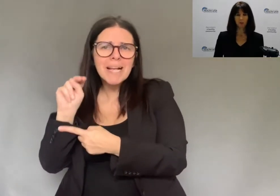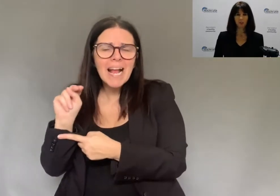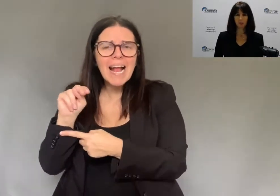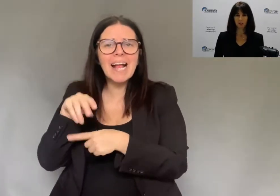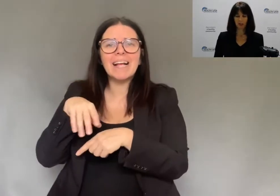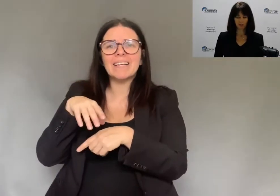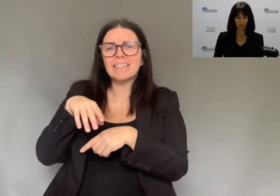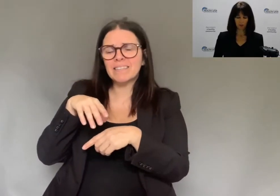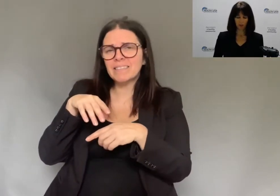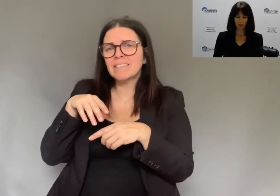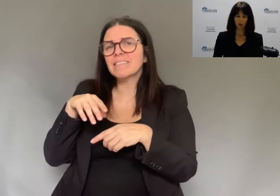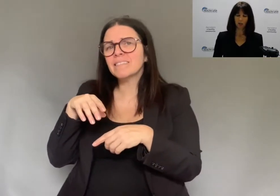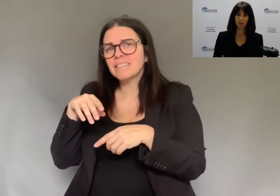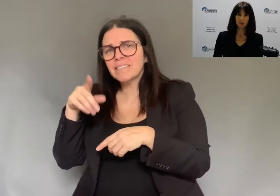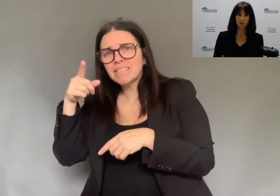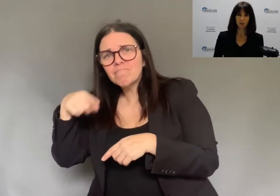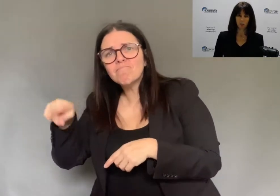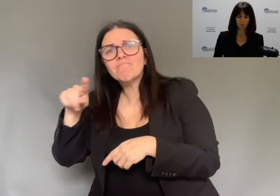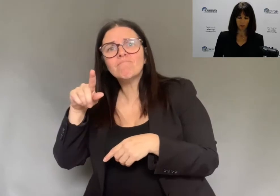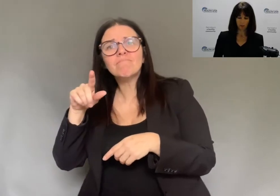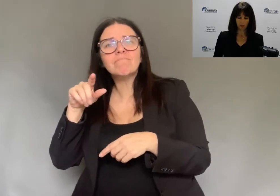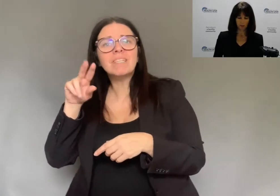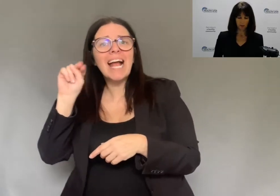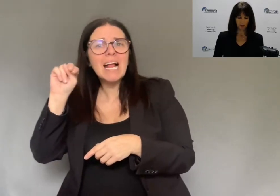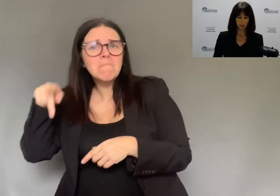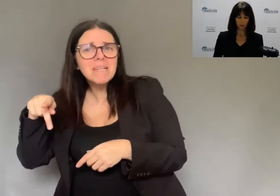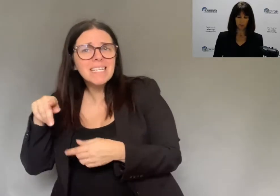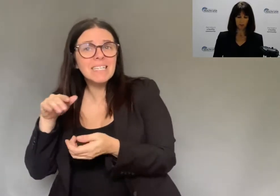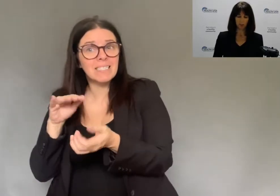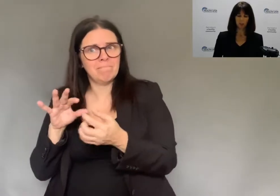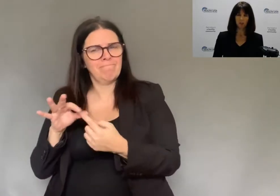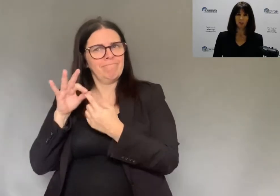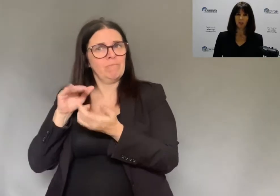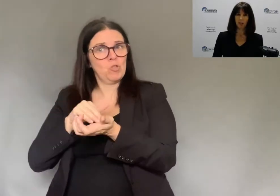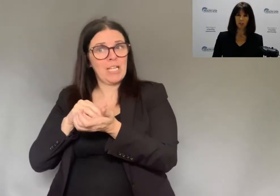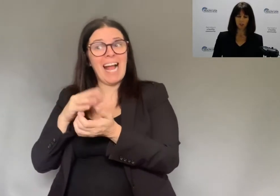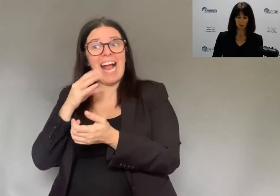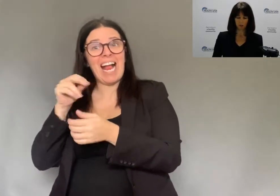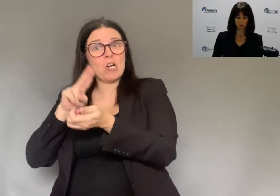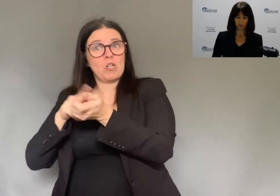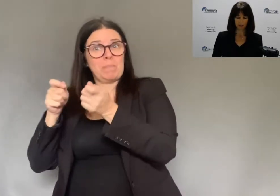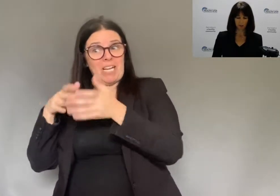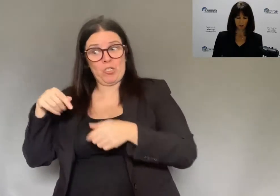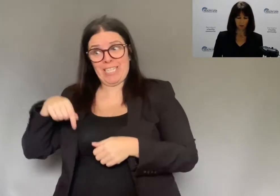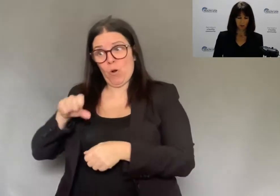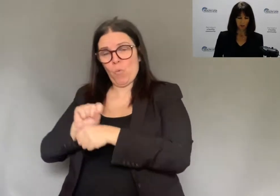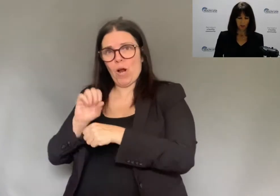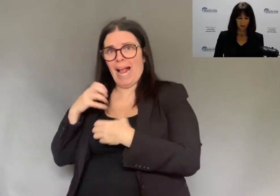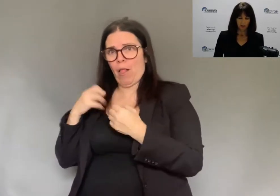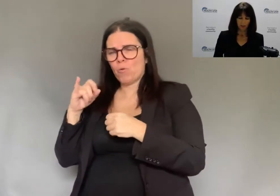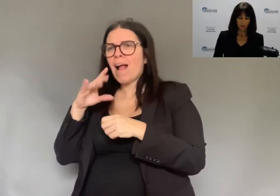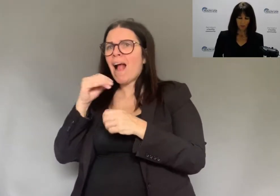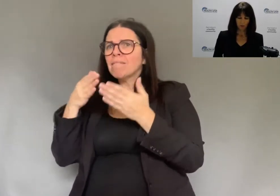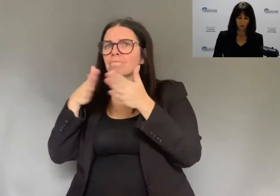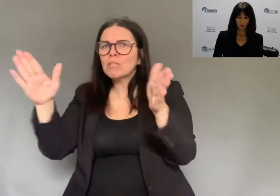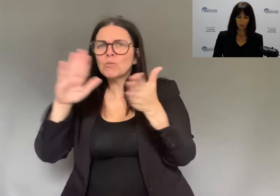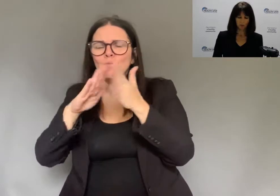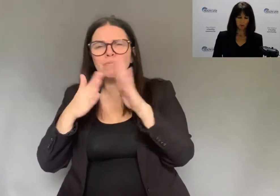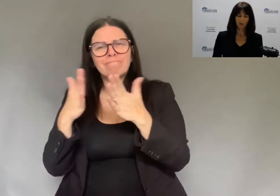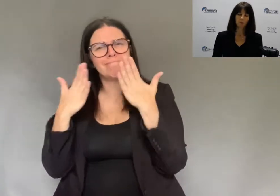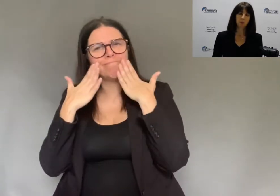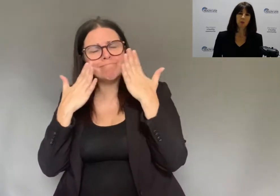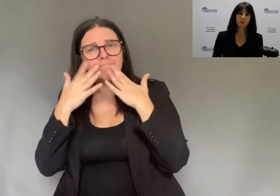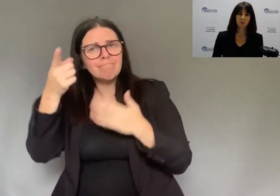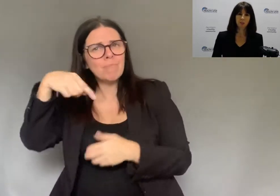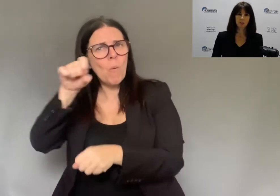unit nursing staff, including RNs, RPNs, and nurse practitioners, and our nurse managers. Thank you for your hard work